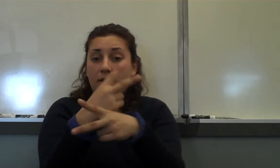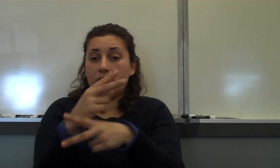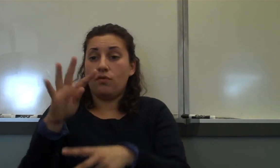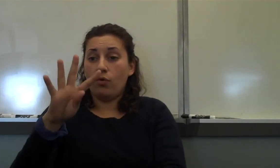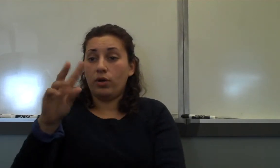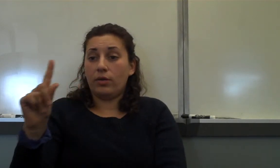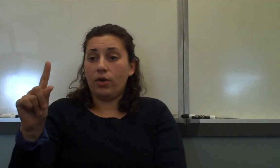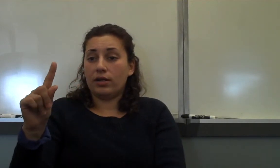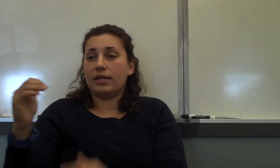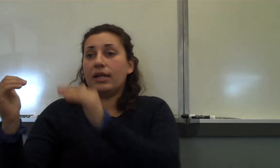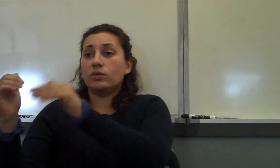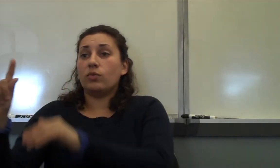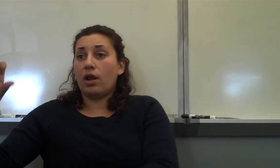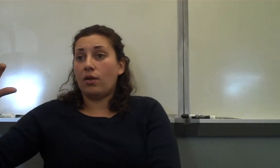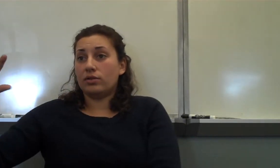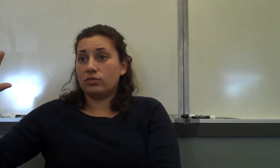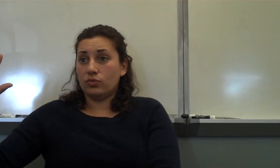123. 10 times 100 is 1,000.